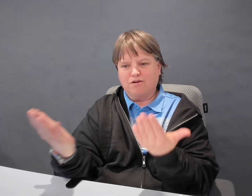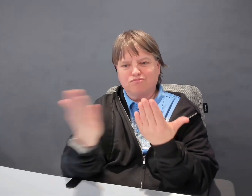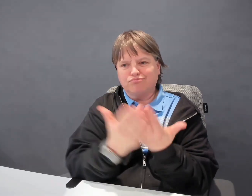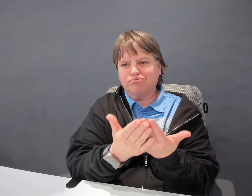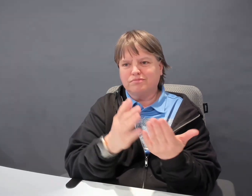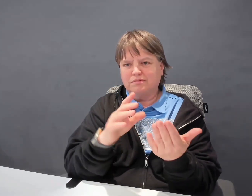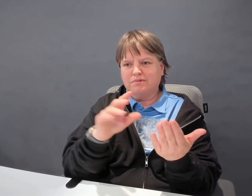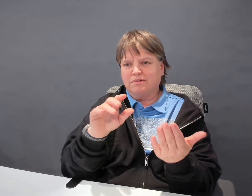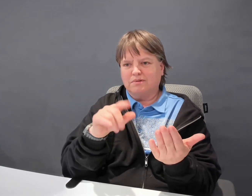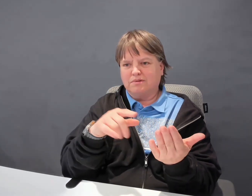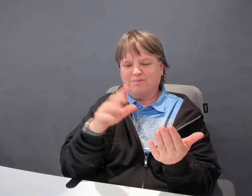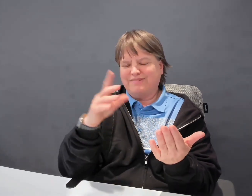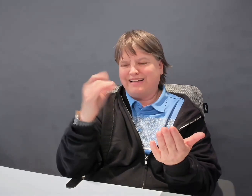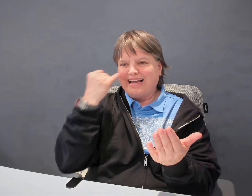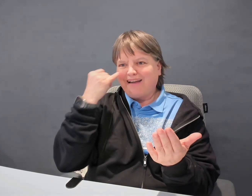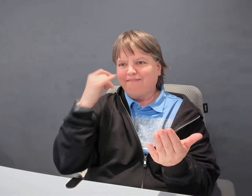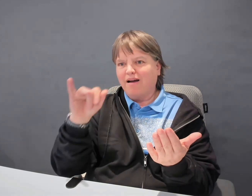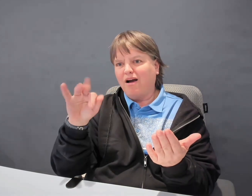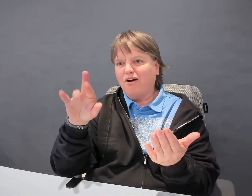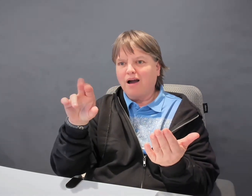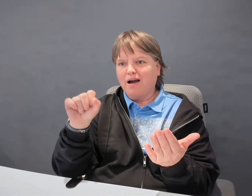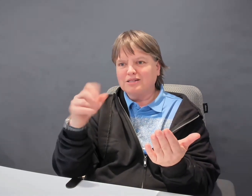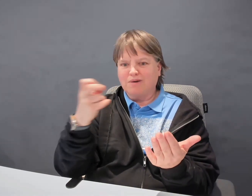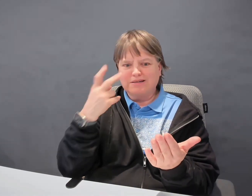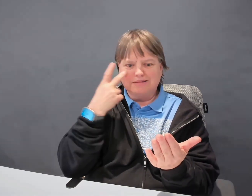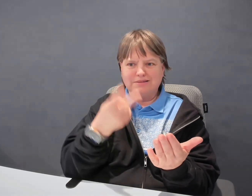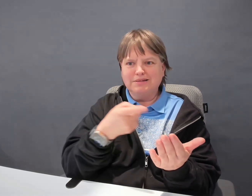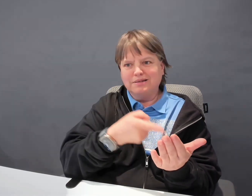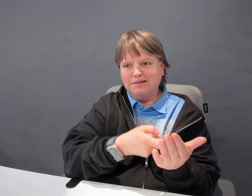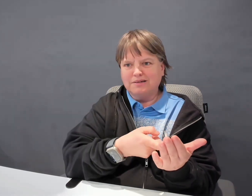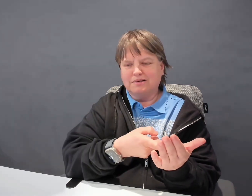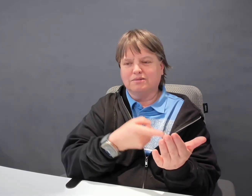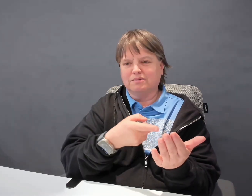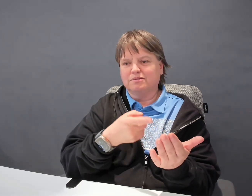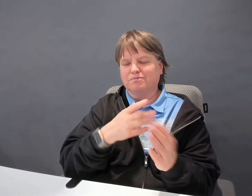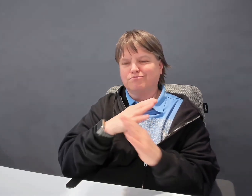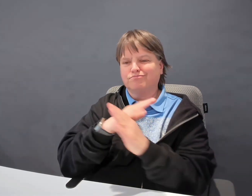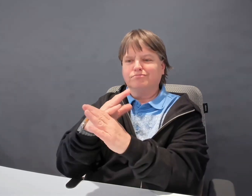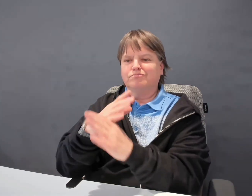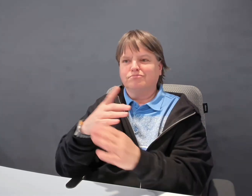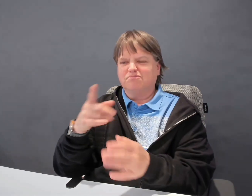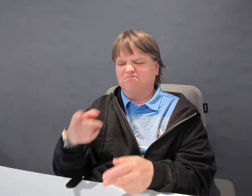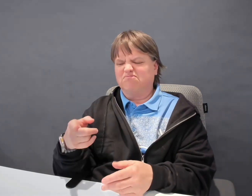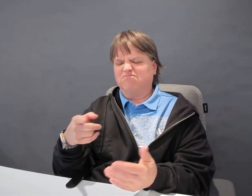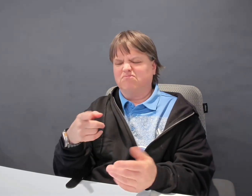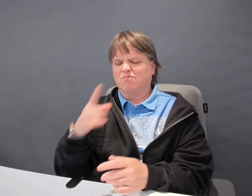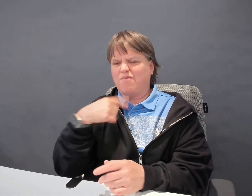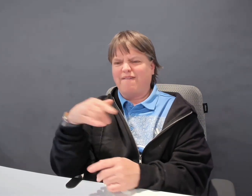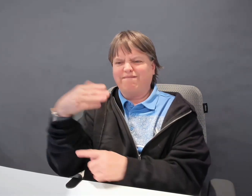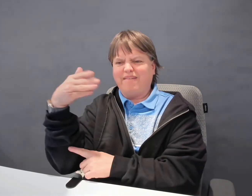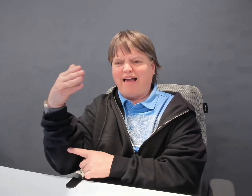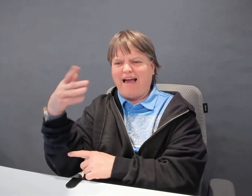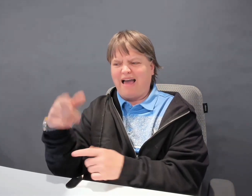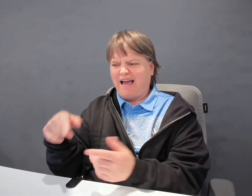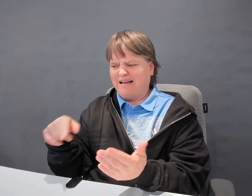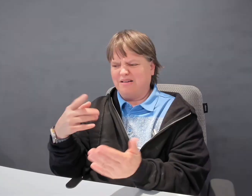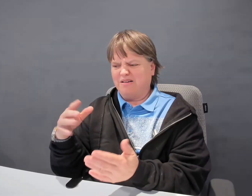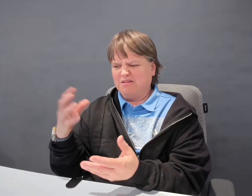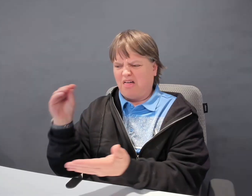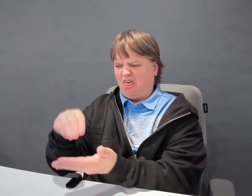we just need invoices that go along with each of those receipts so that the IRS is able to see that and they won't flag it,